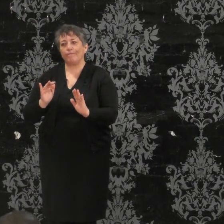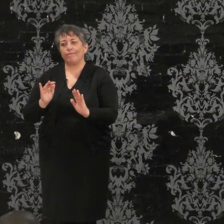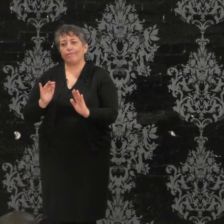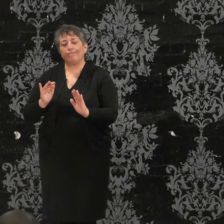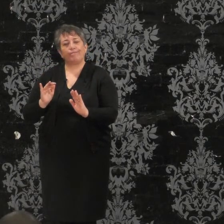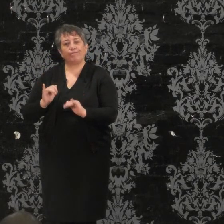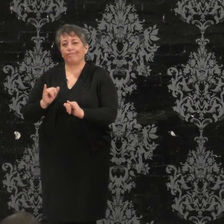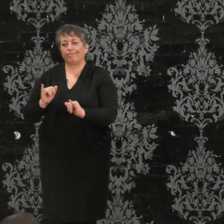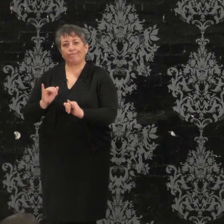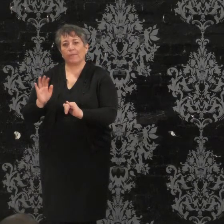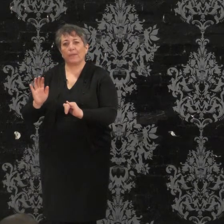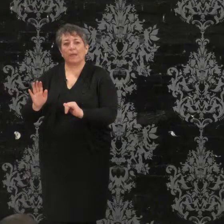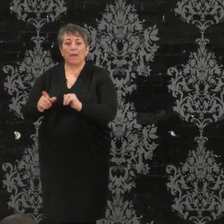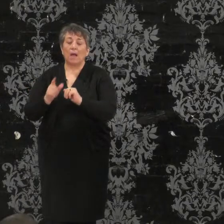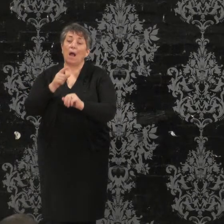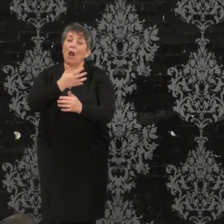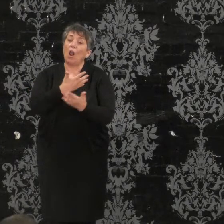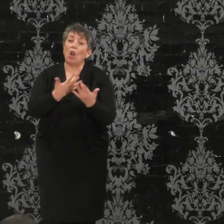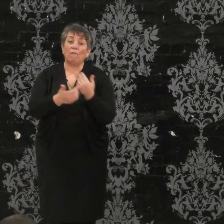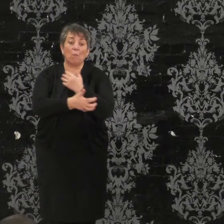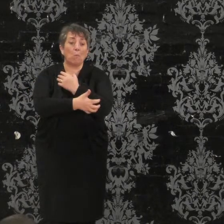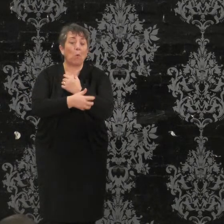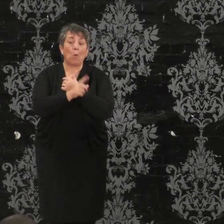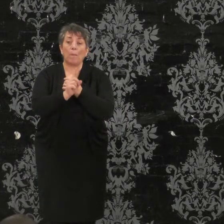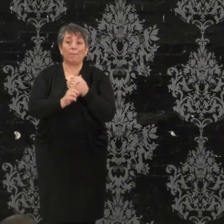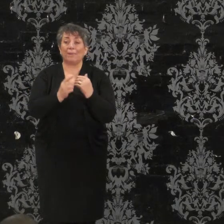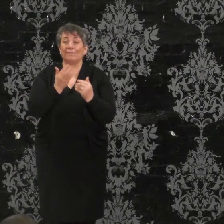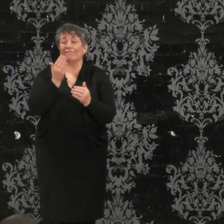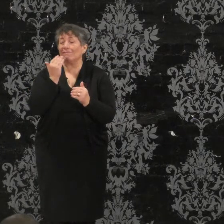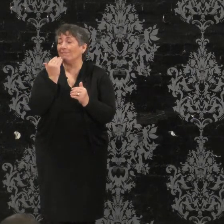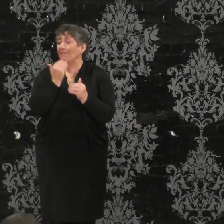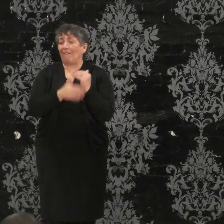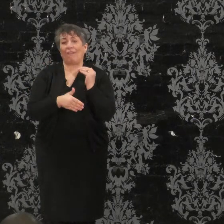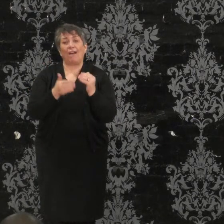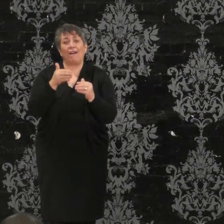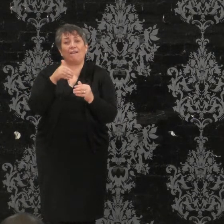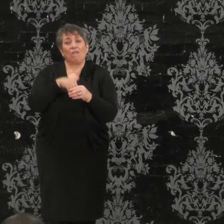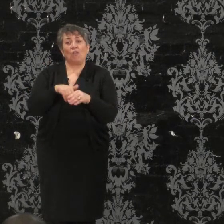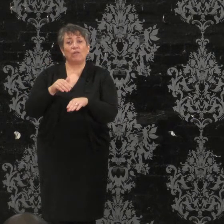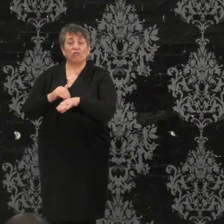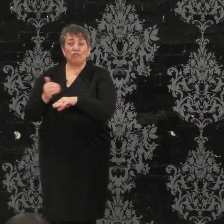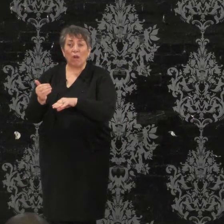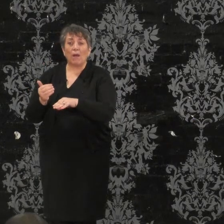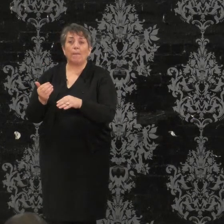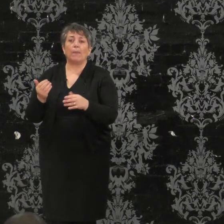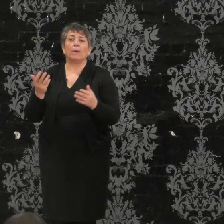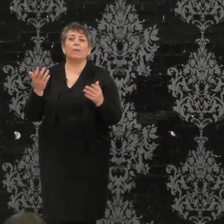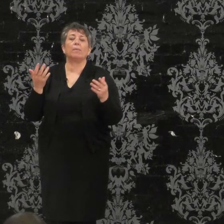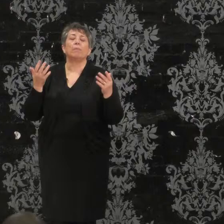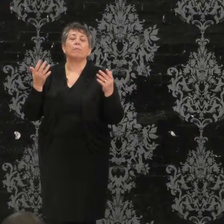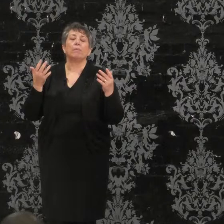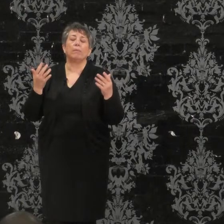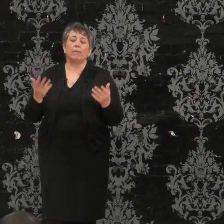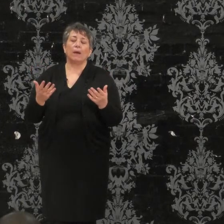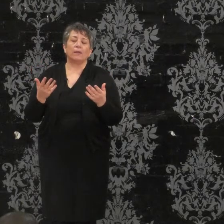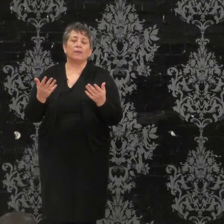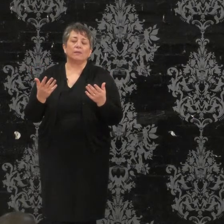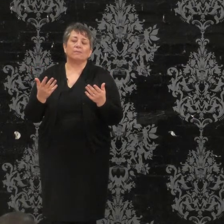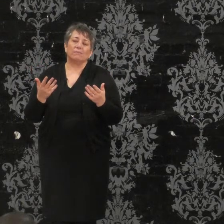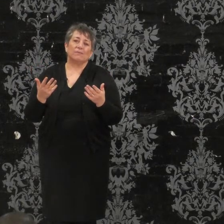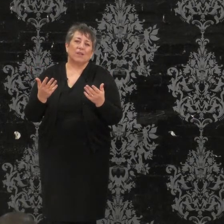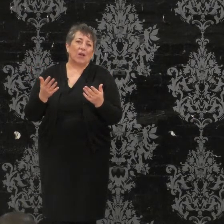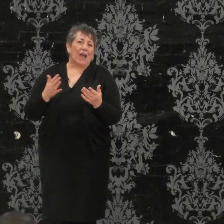involved in serious violence. But any sensible society understands that it's in our own interest to remove